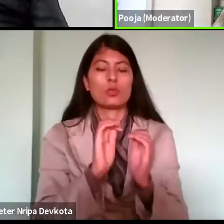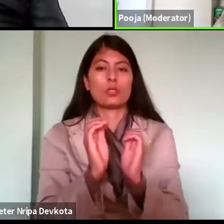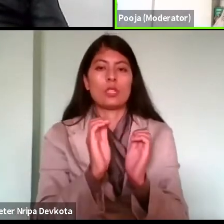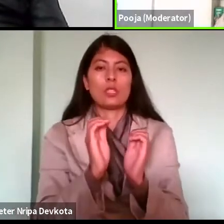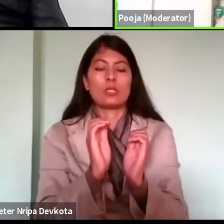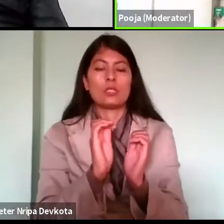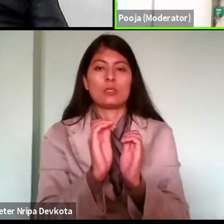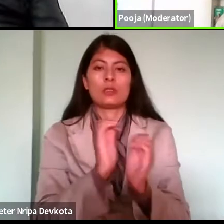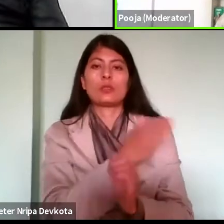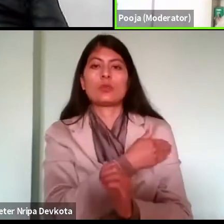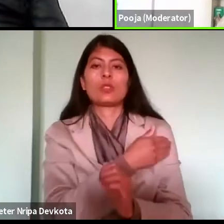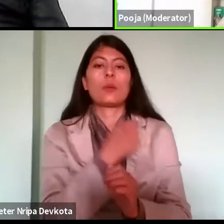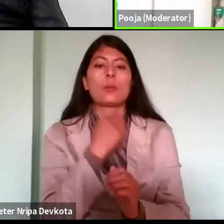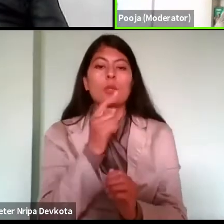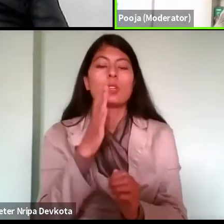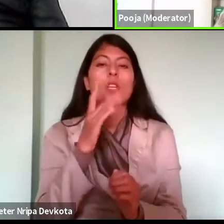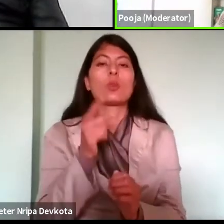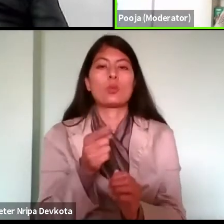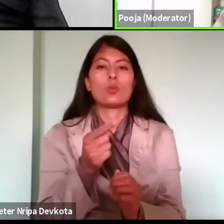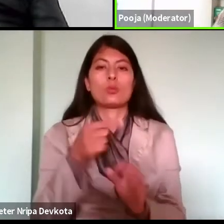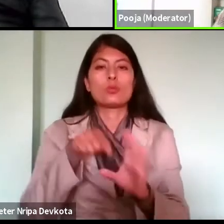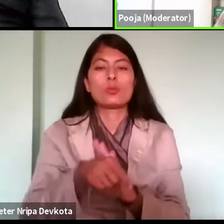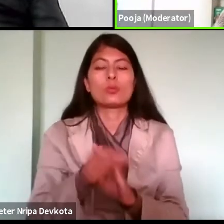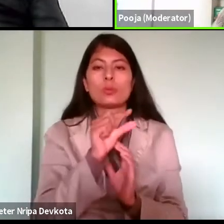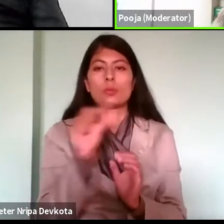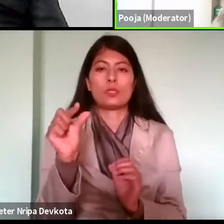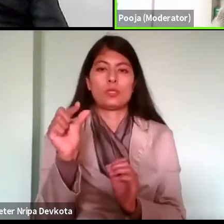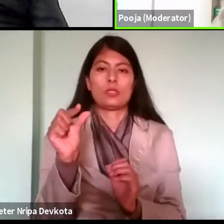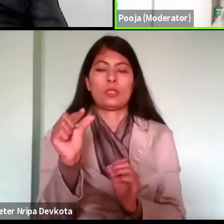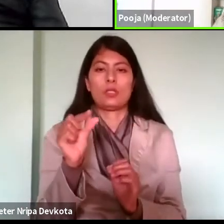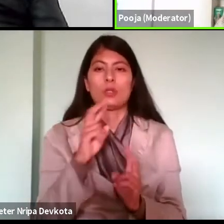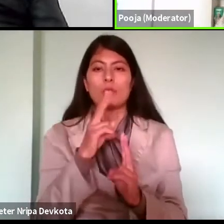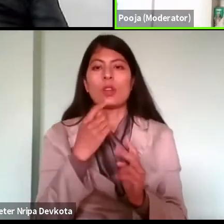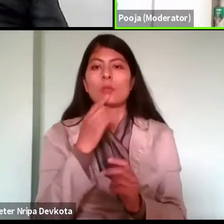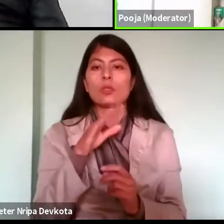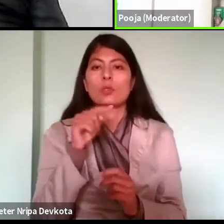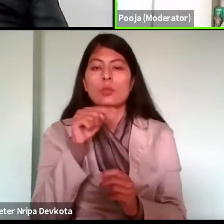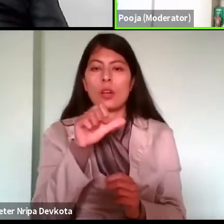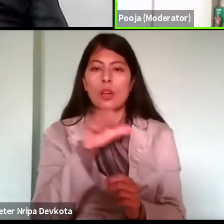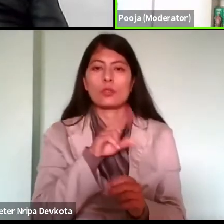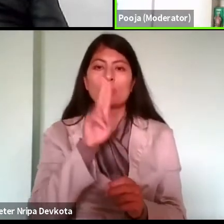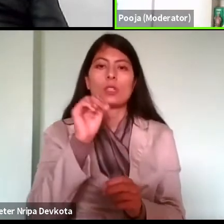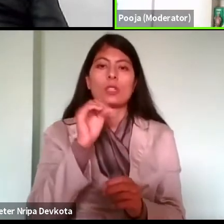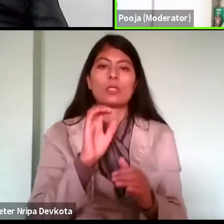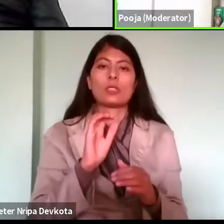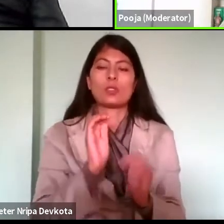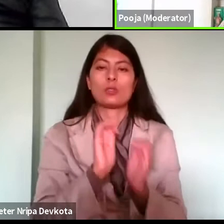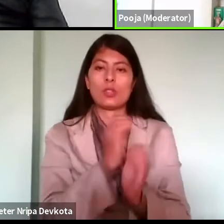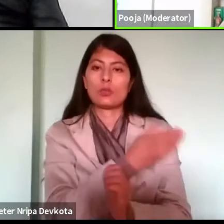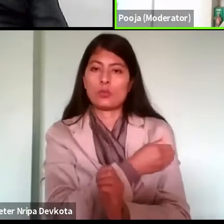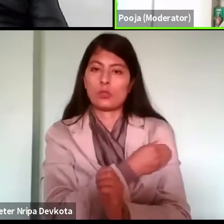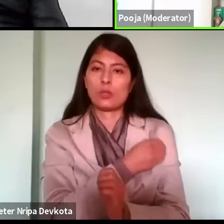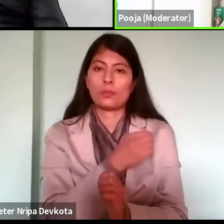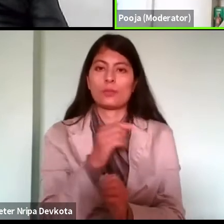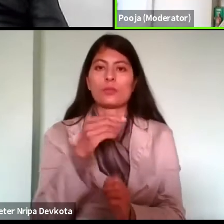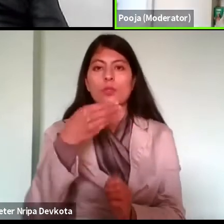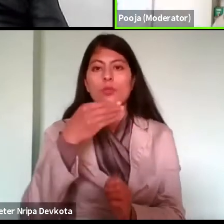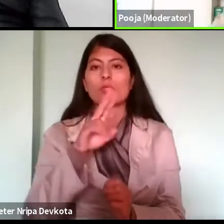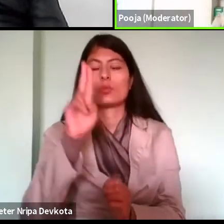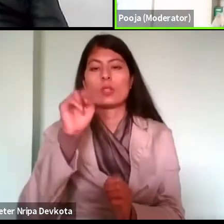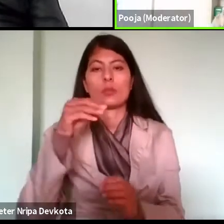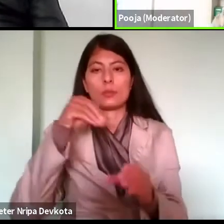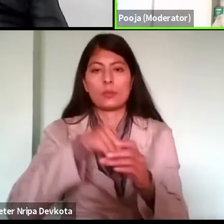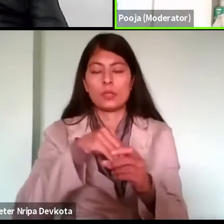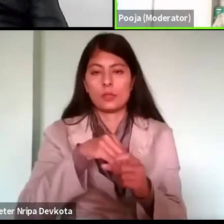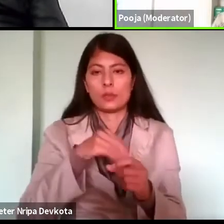means and what it means. To introduce Radhika Kumaraswamy, she served as the UN Secretary General and as the Special Representative of